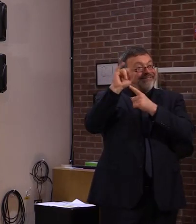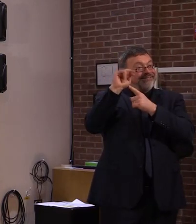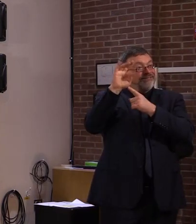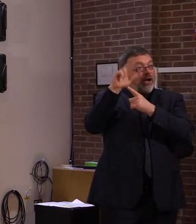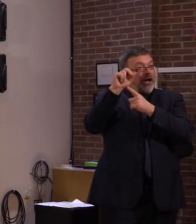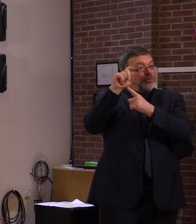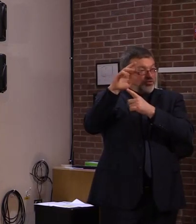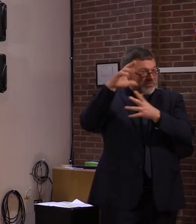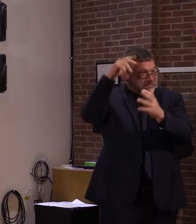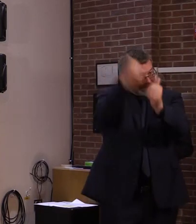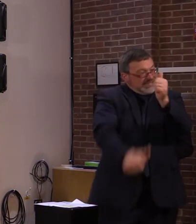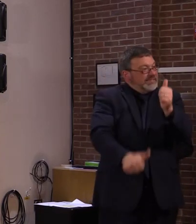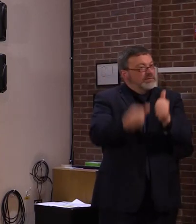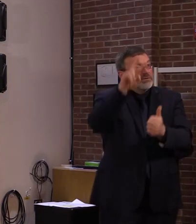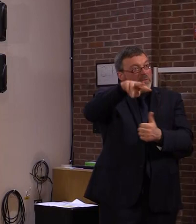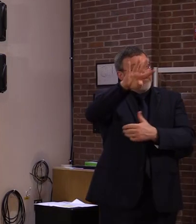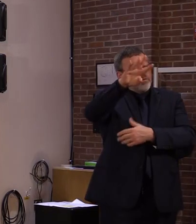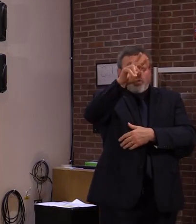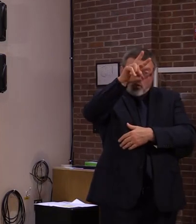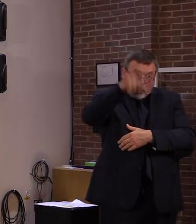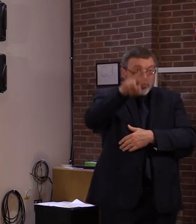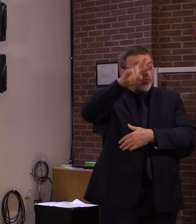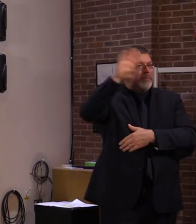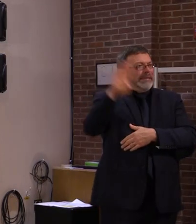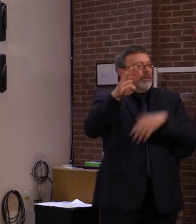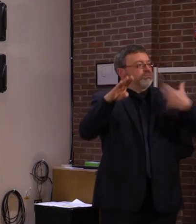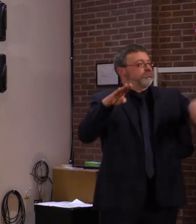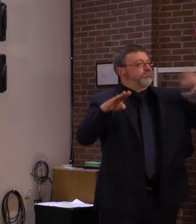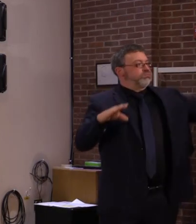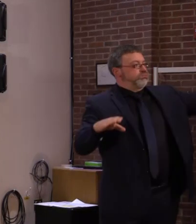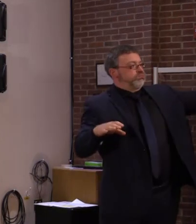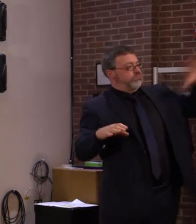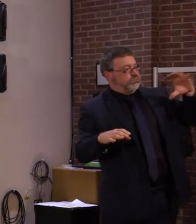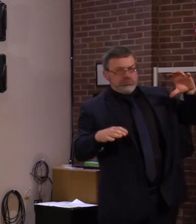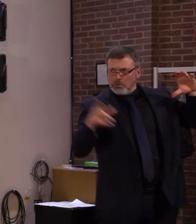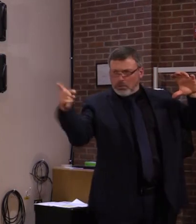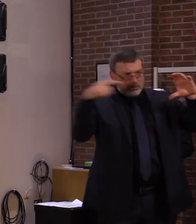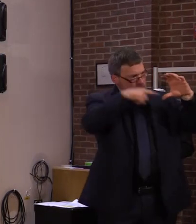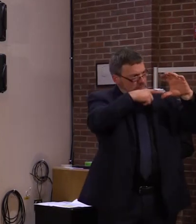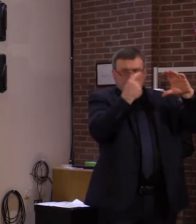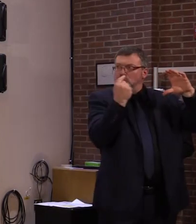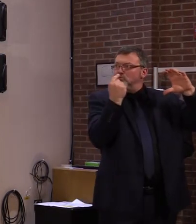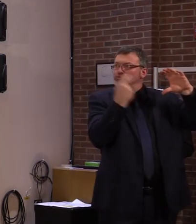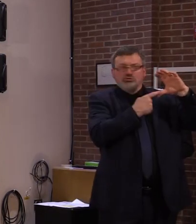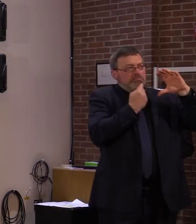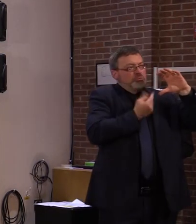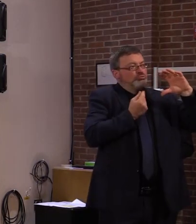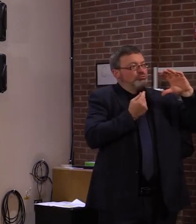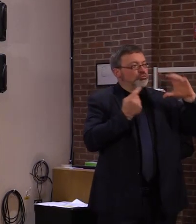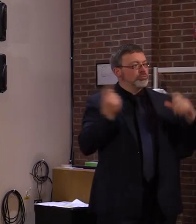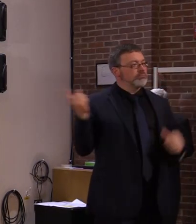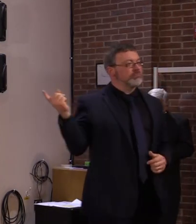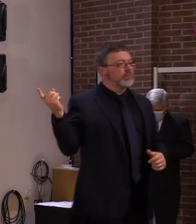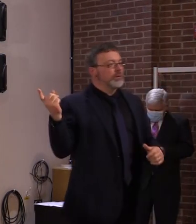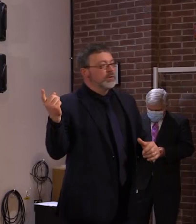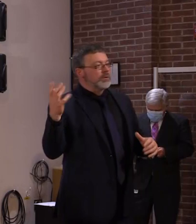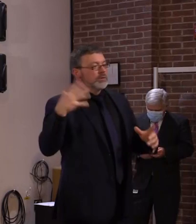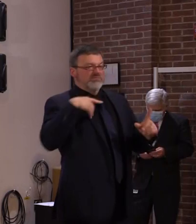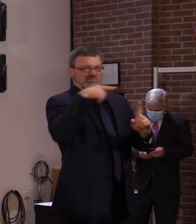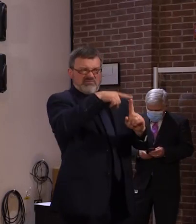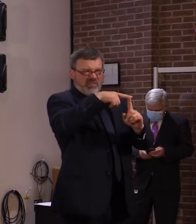money going towards? Well, obviously, a major portion of that is roads and bridges, some of the traditional